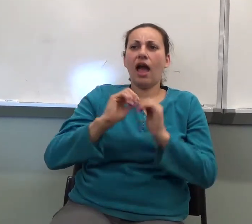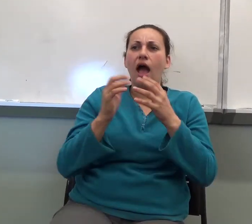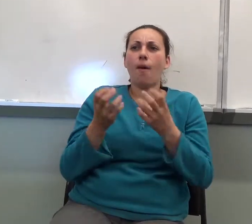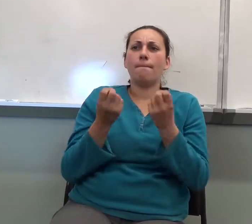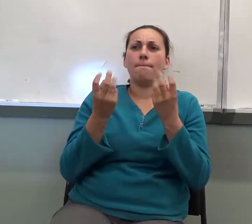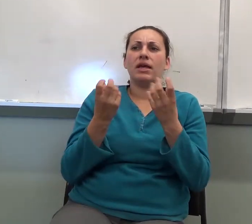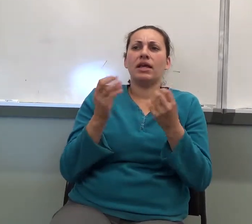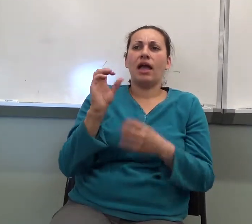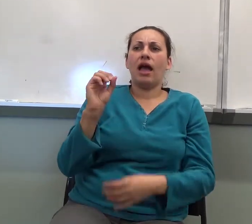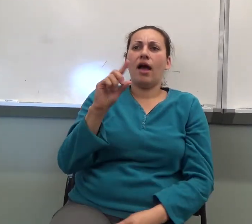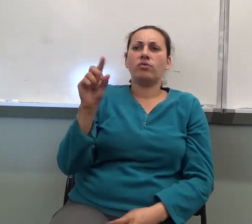this represent?